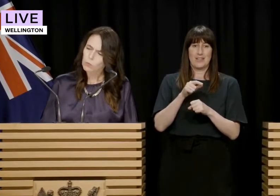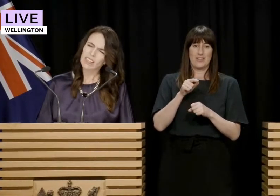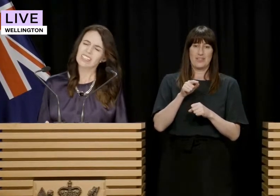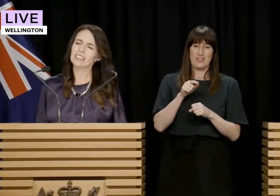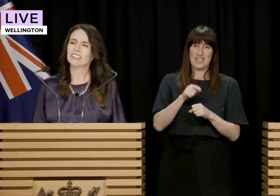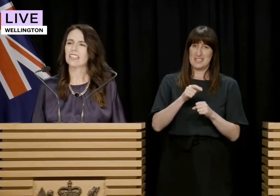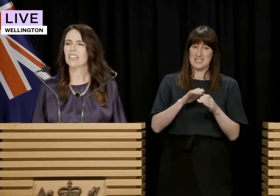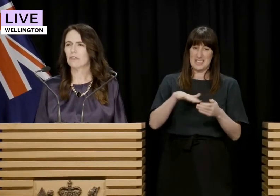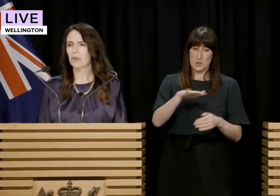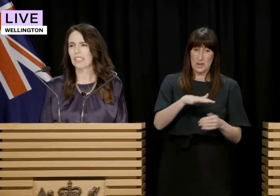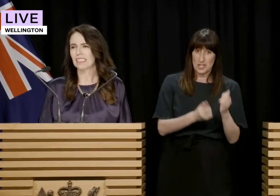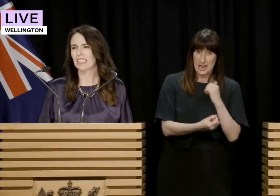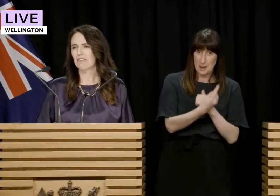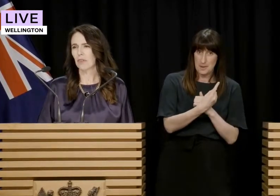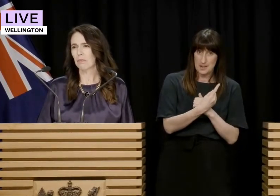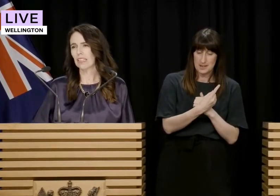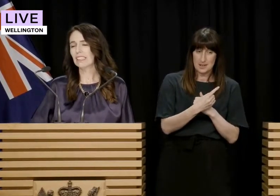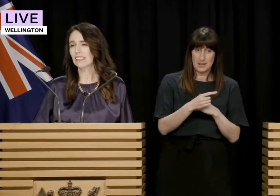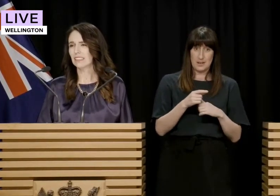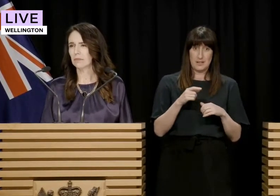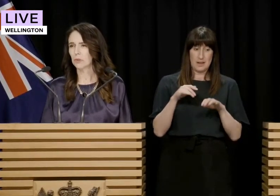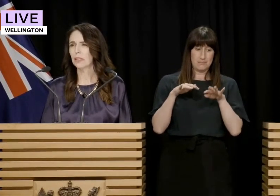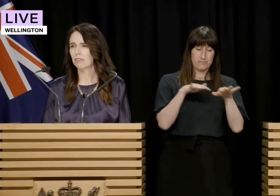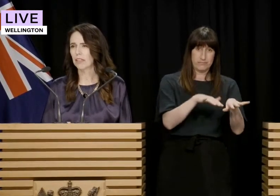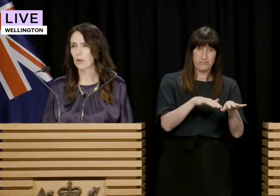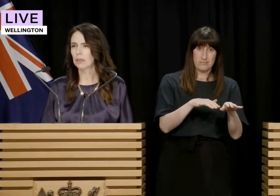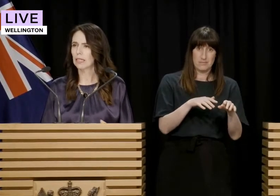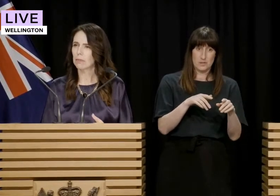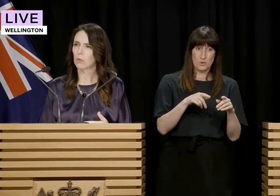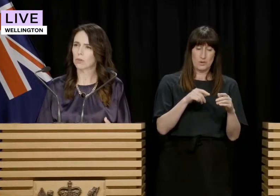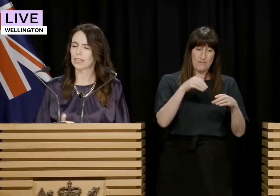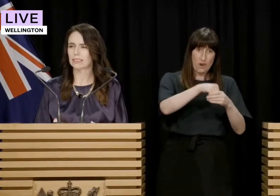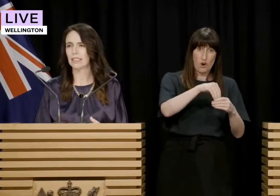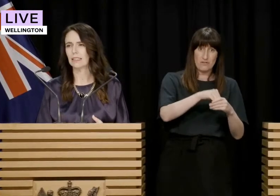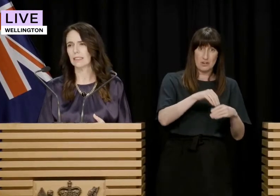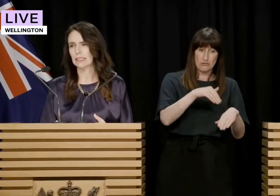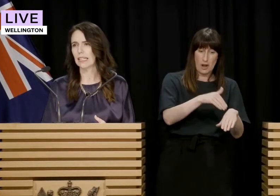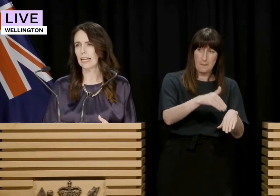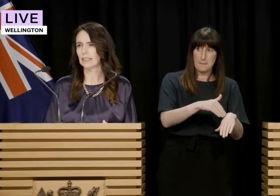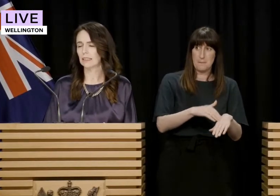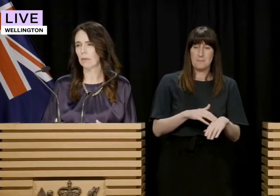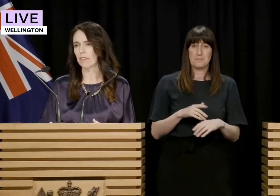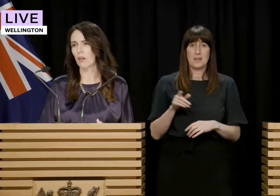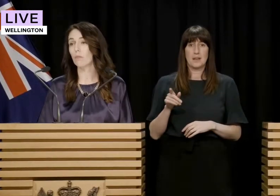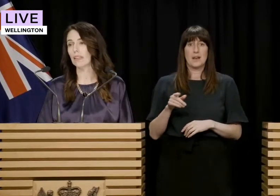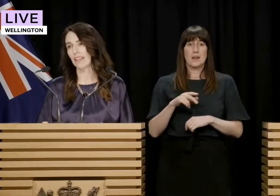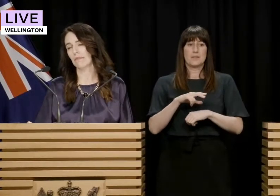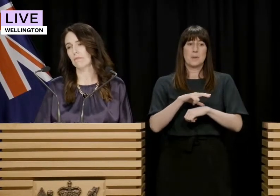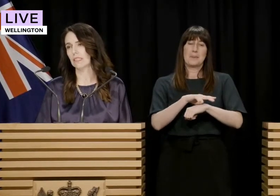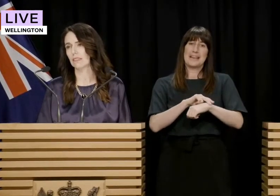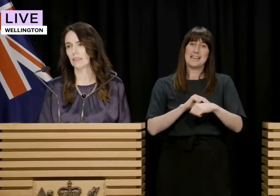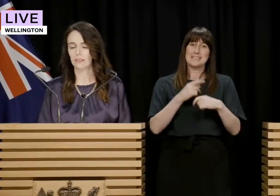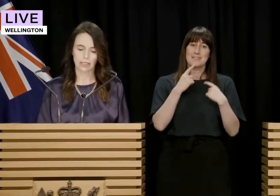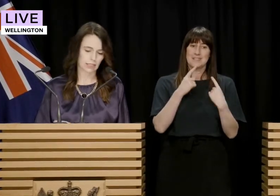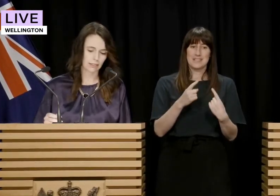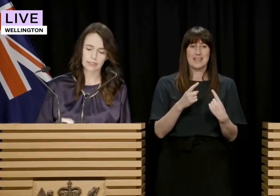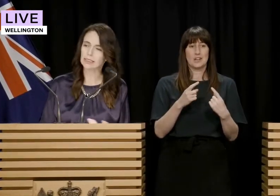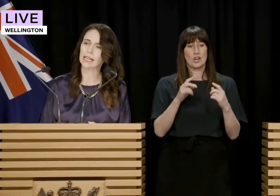these kids. One of the things I think you've already seen from police is them talking very openly about what they see as some of the common